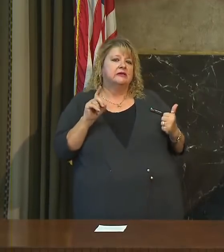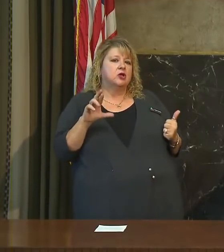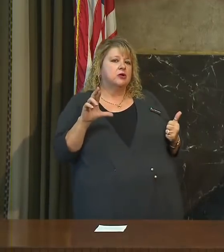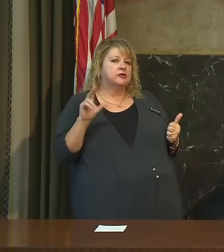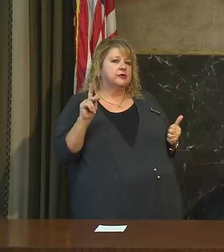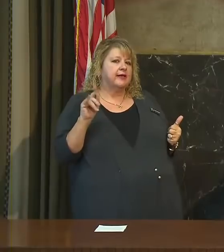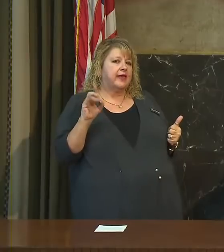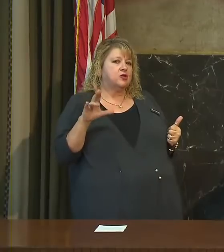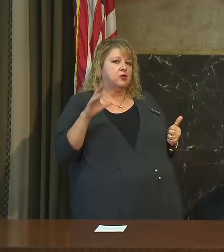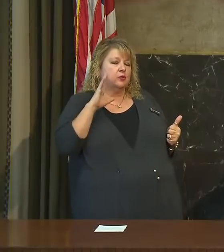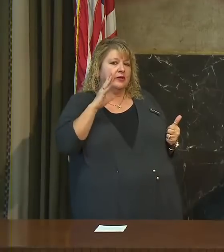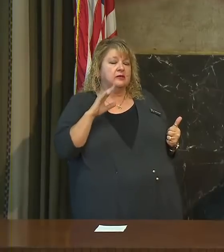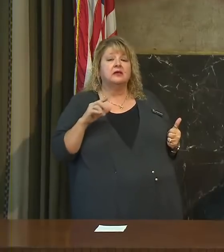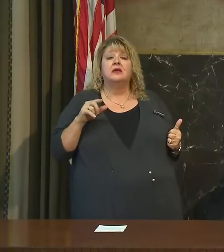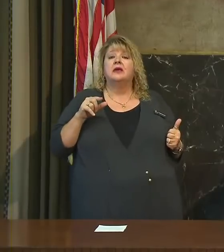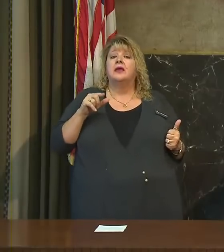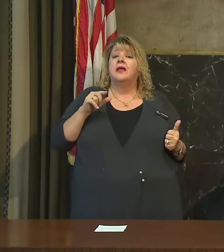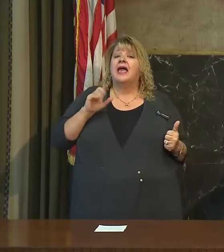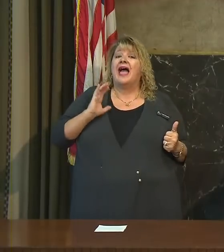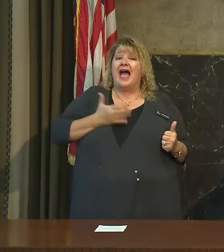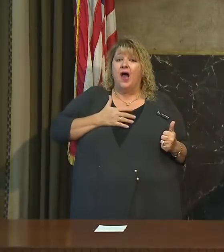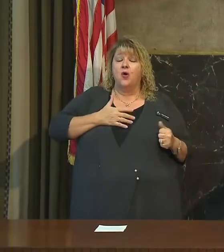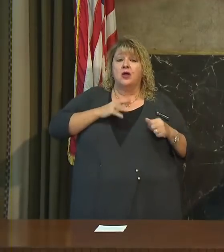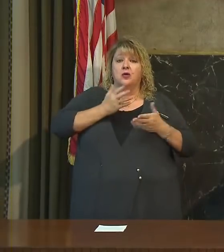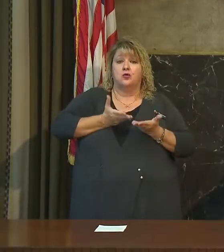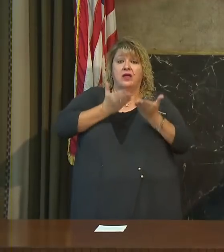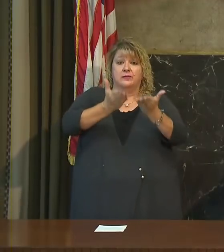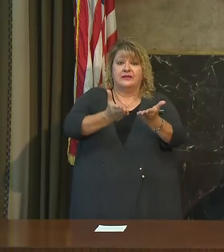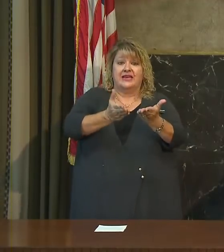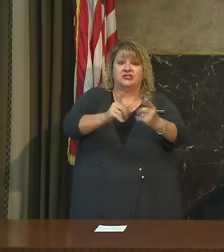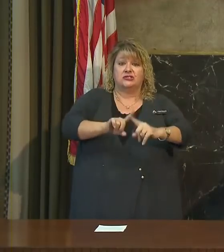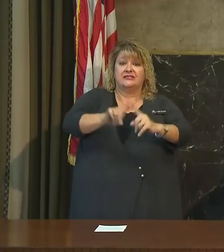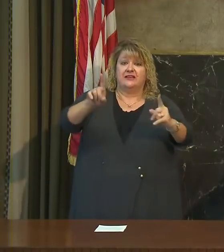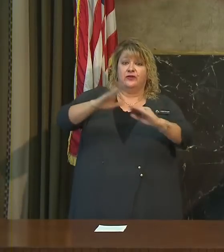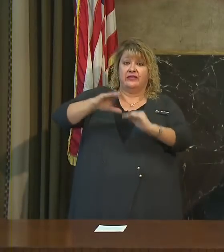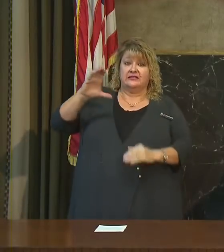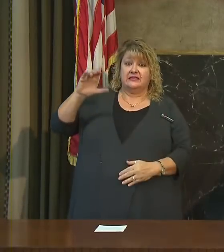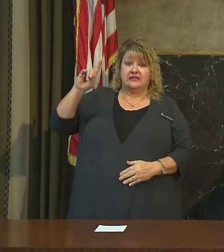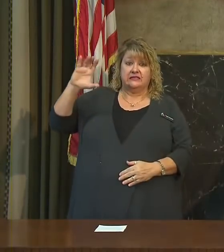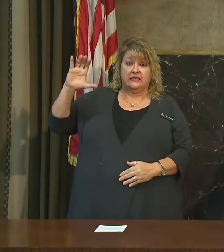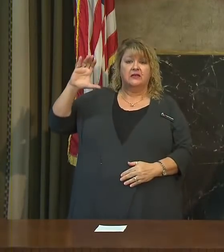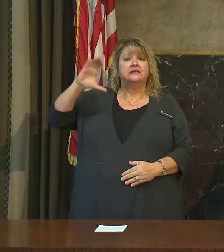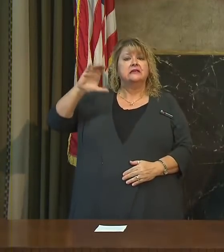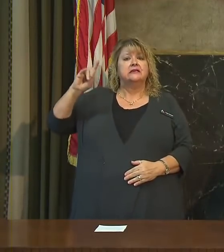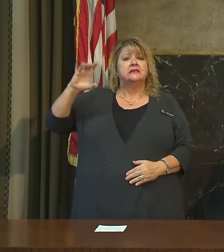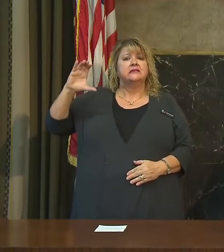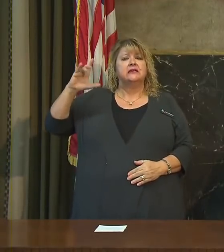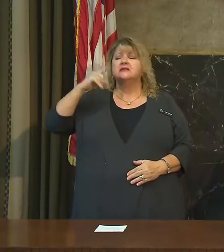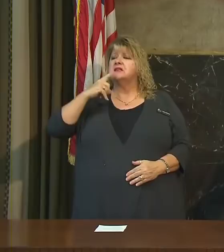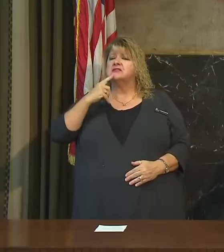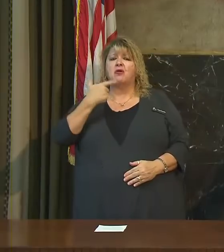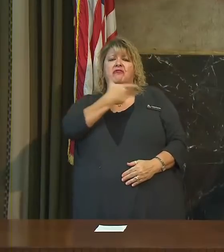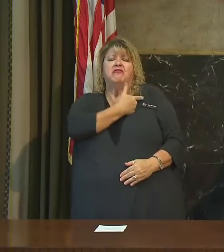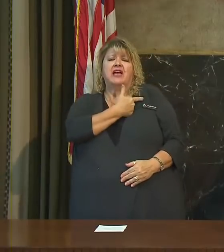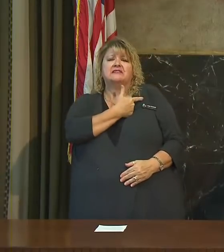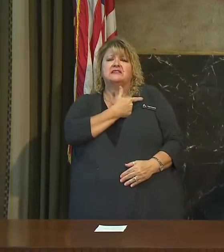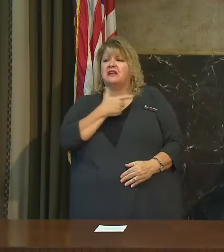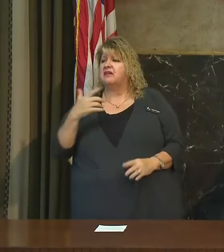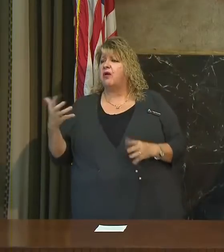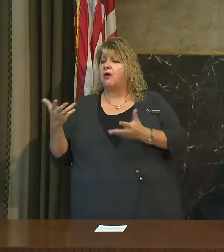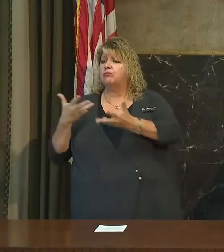do differ slightly from current CDC guidance, which says that you don't have to test if you are vaccinated